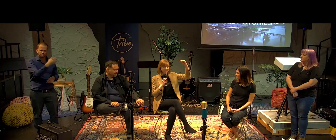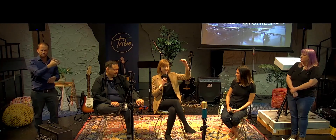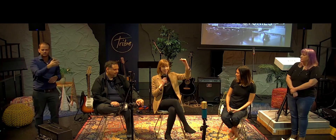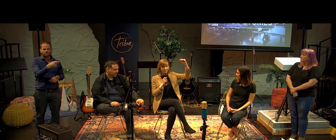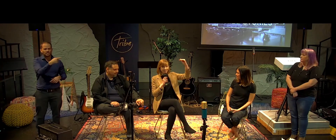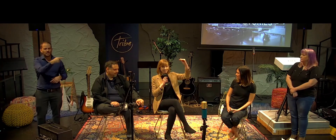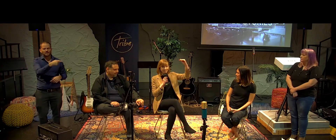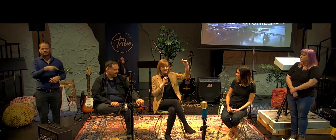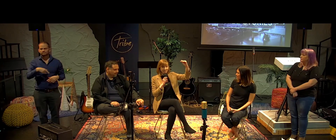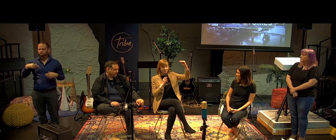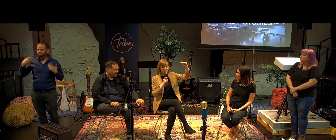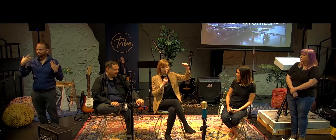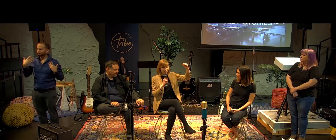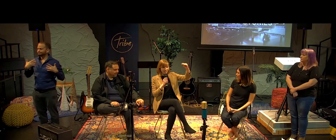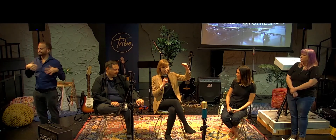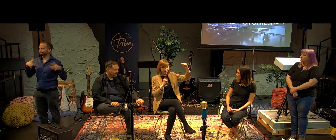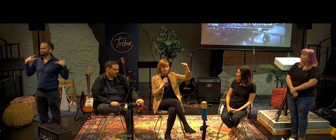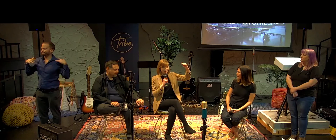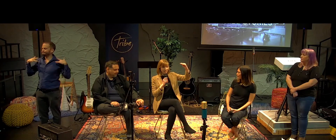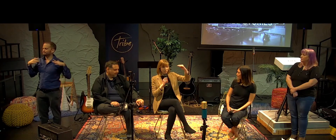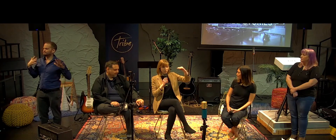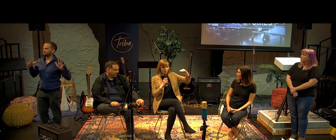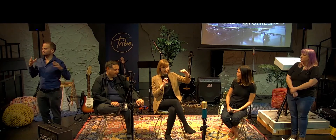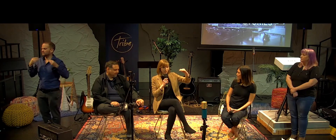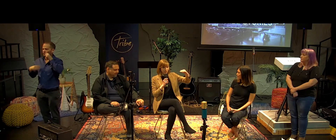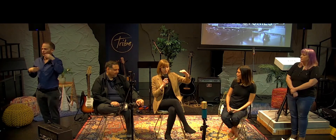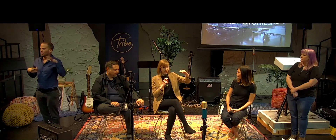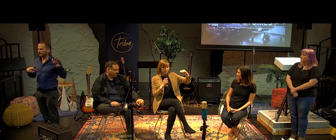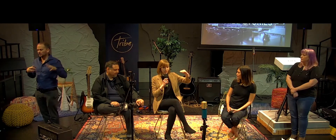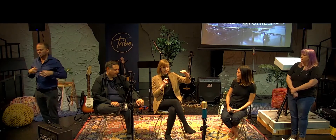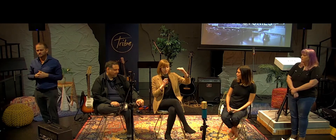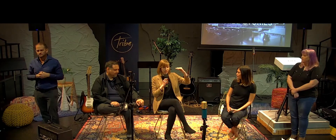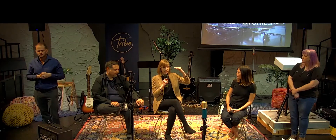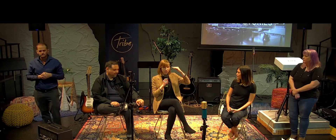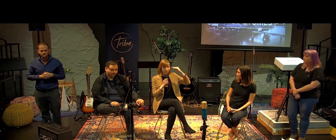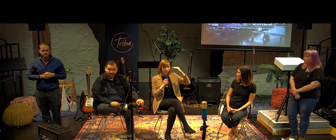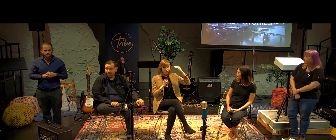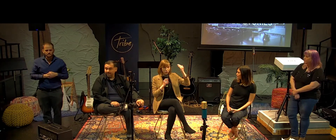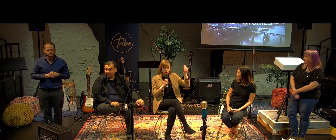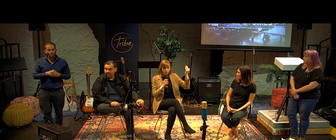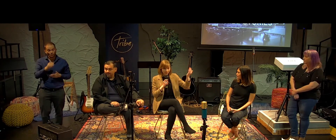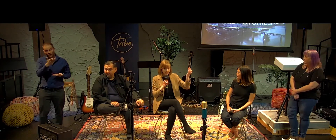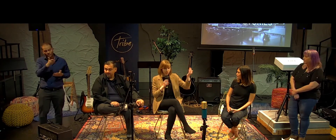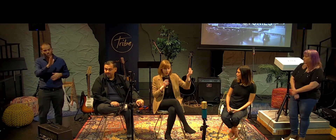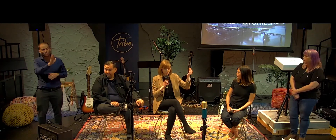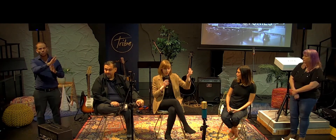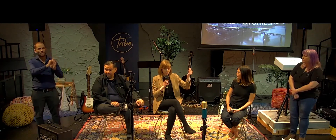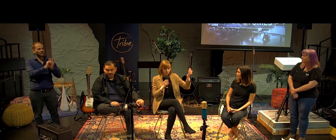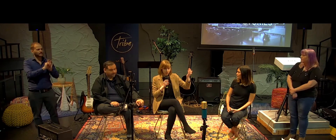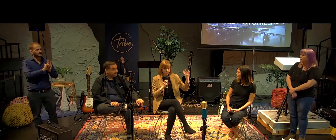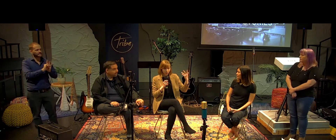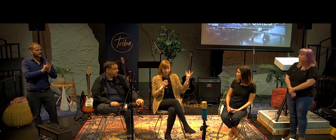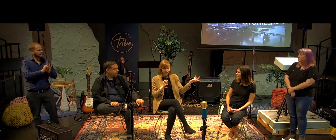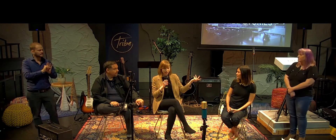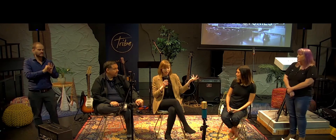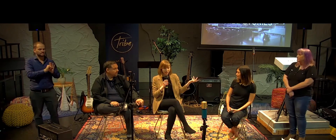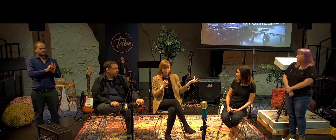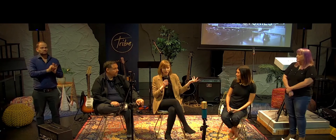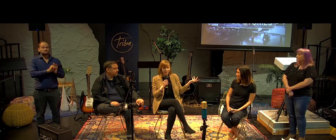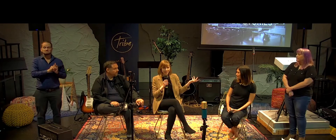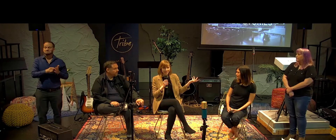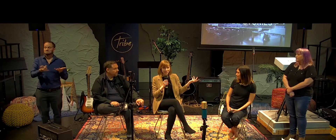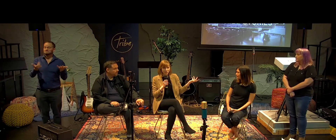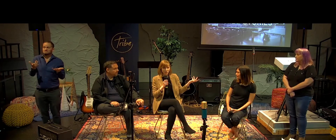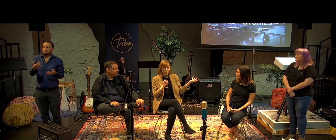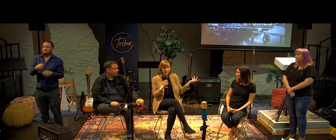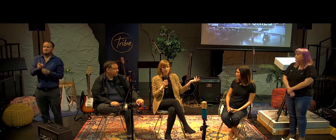because of their sense of identity and beliefs that are locked in, that makes no sense about them. So they're like, that just doesn't make